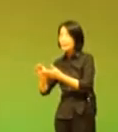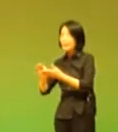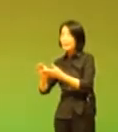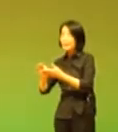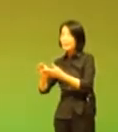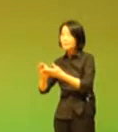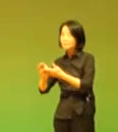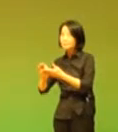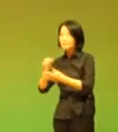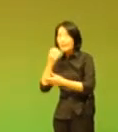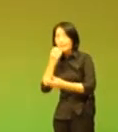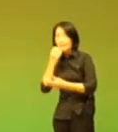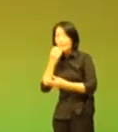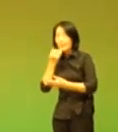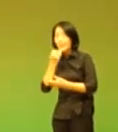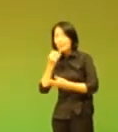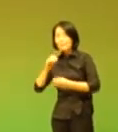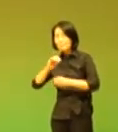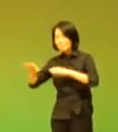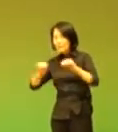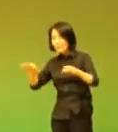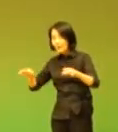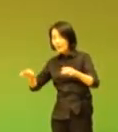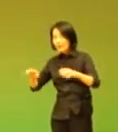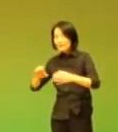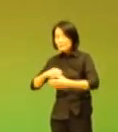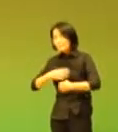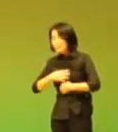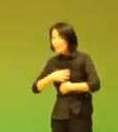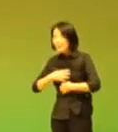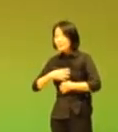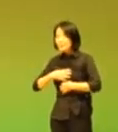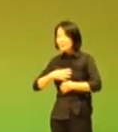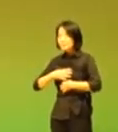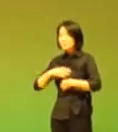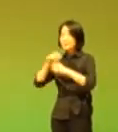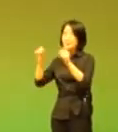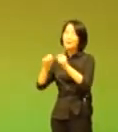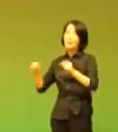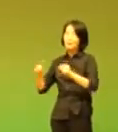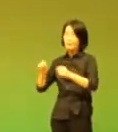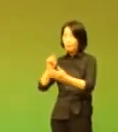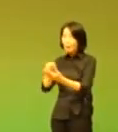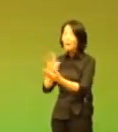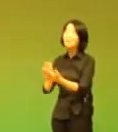inhumane consequences of any use. We're talking about nuclear weapons as weapons again.